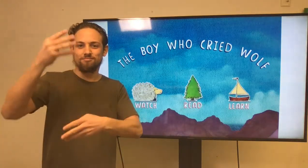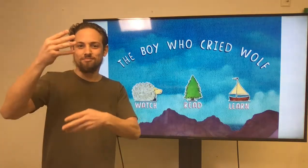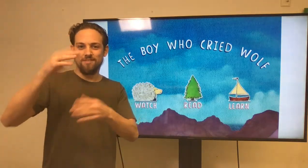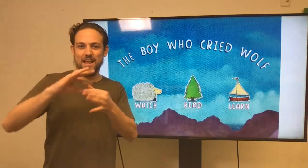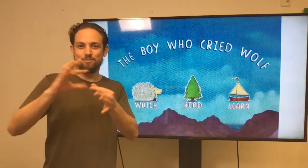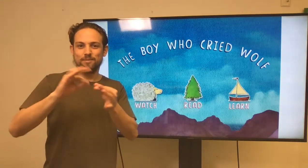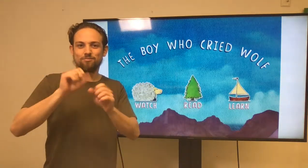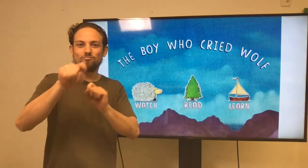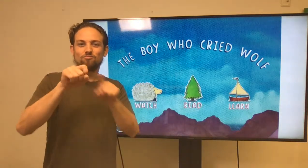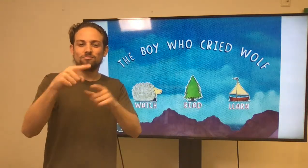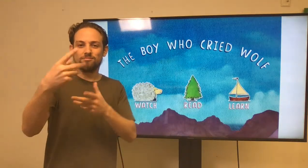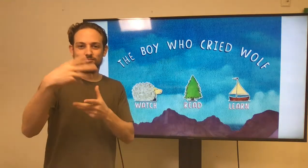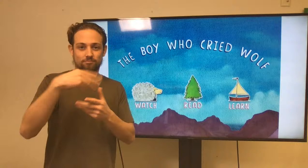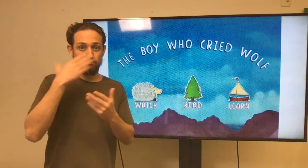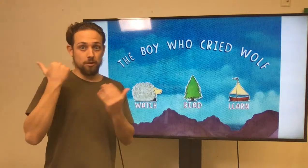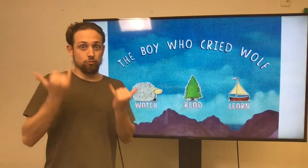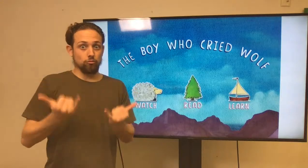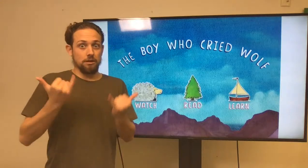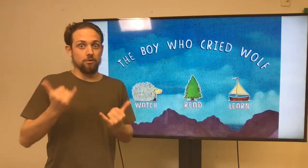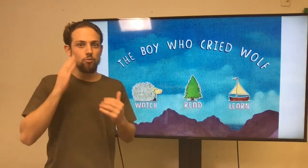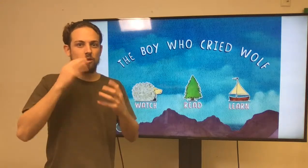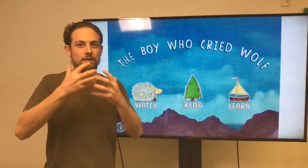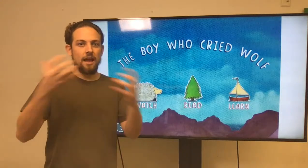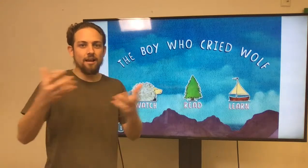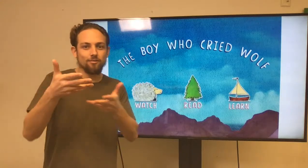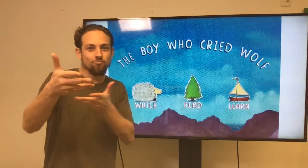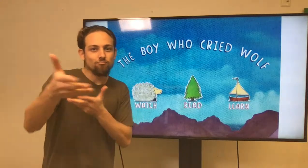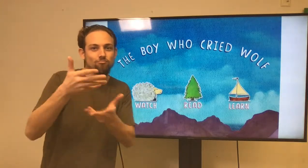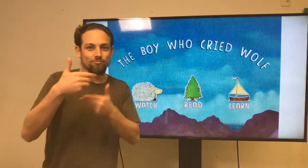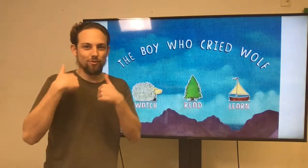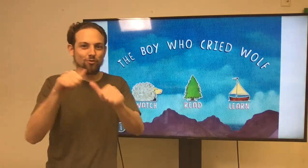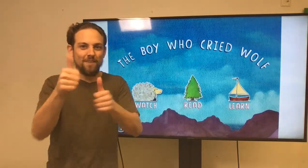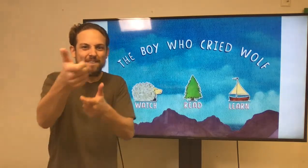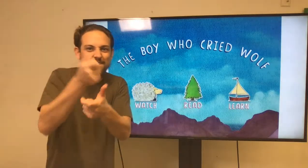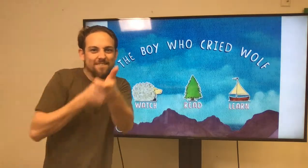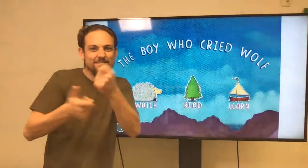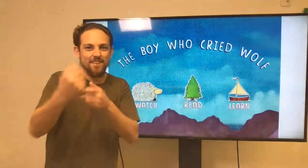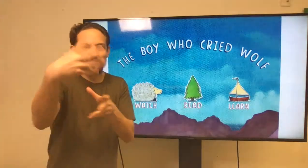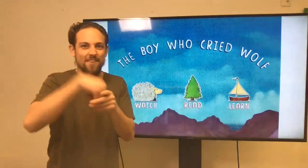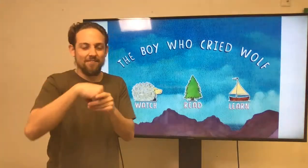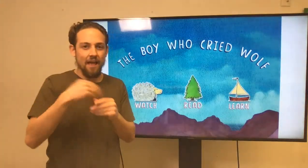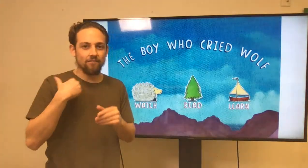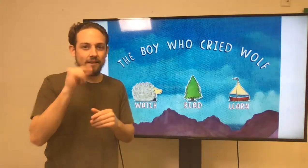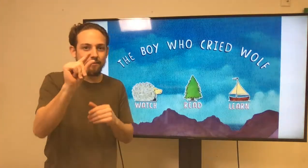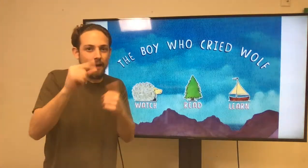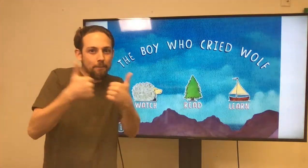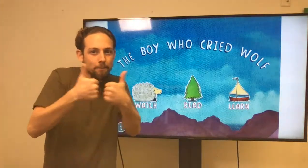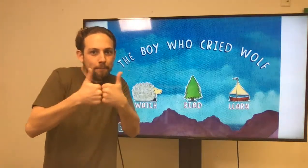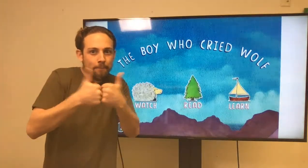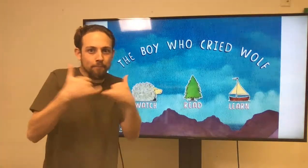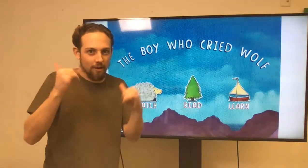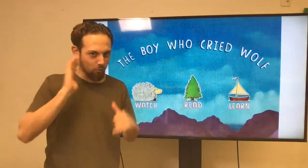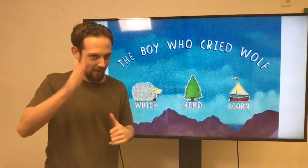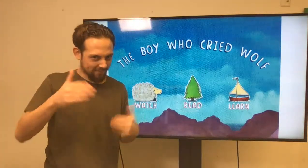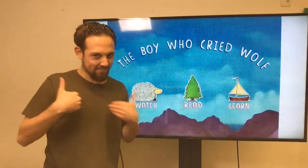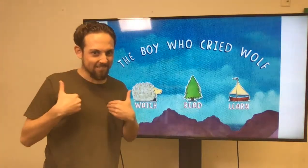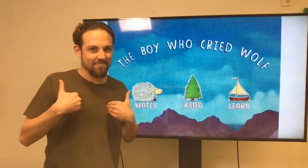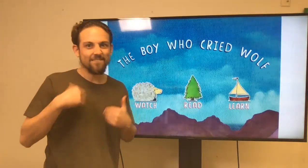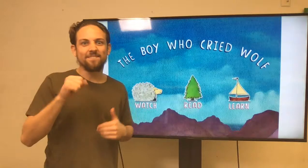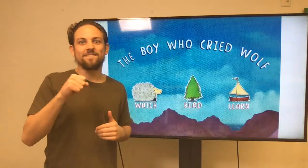Remember, you can make comments in the chat box. Hopefully we can be more interactive today. I'd love to get you involved, and we also have